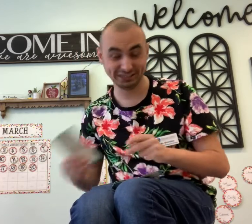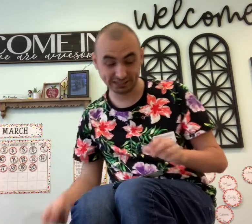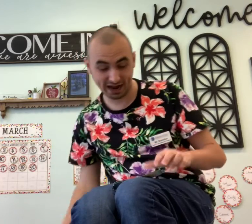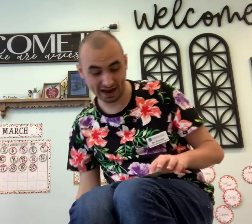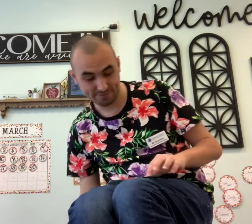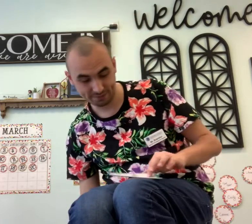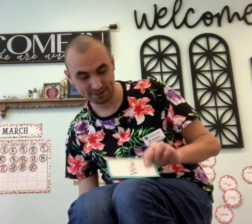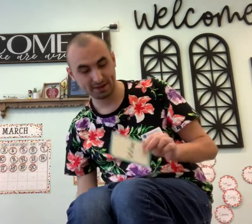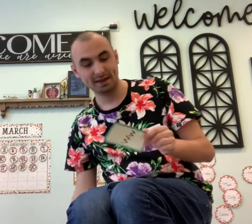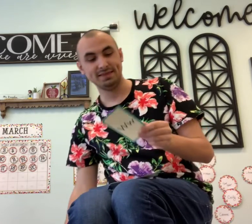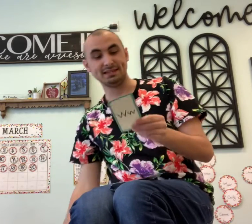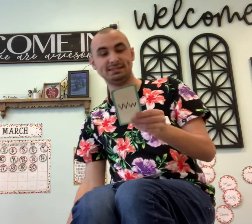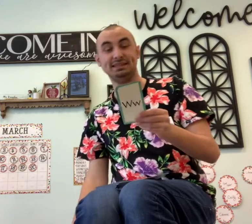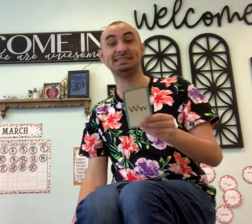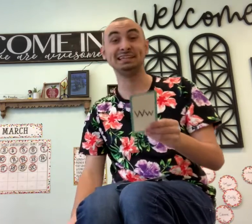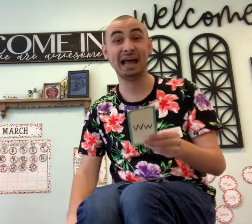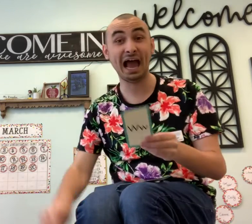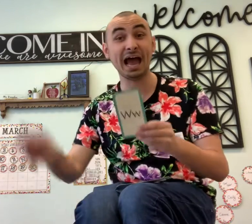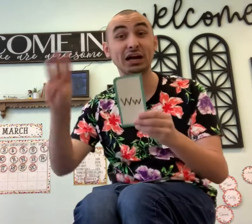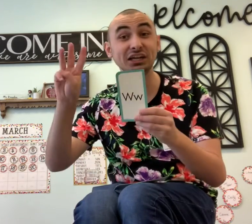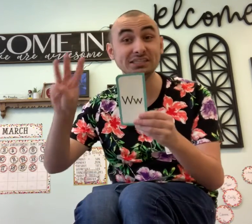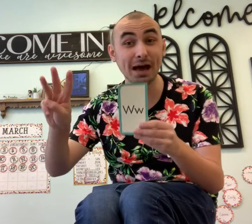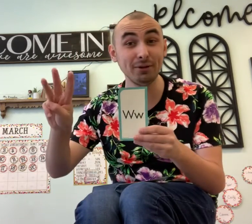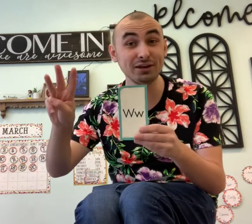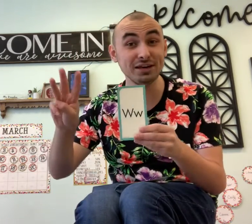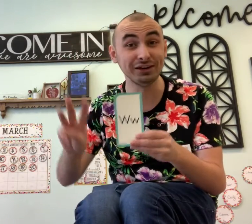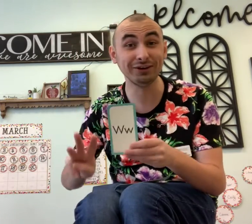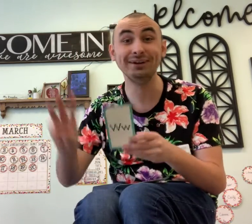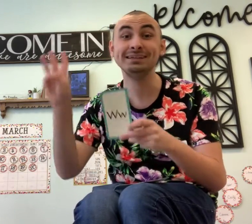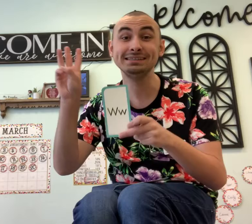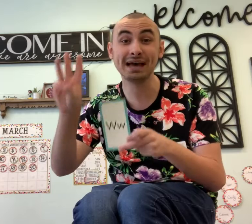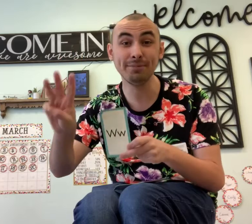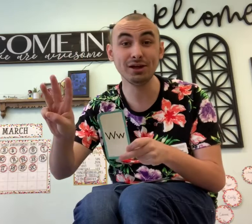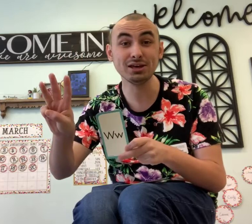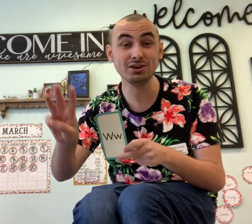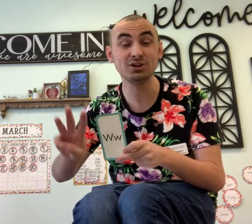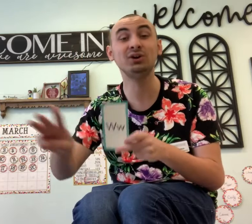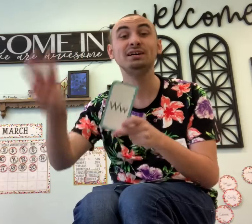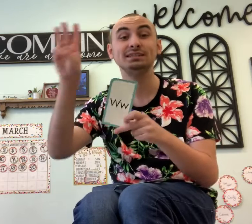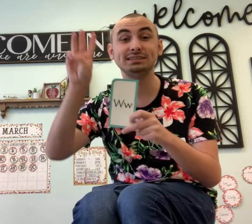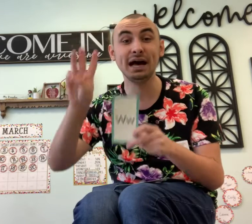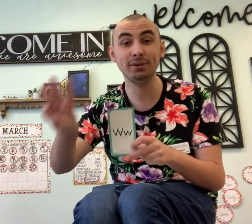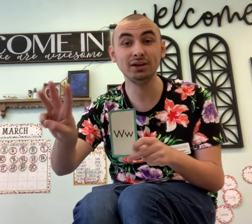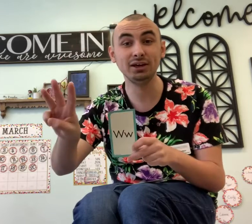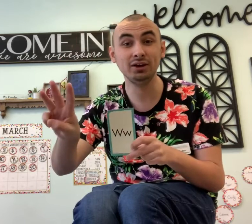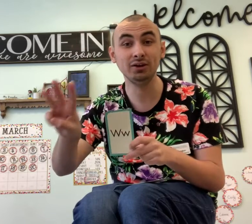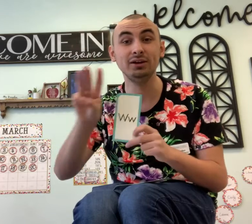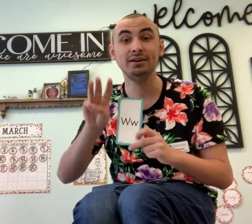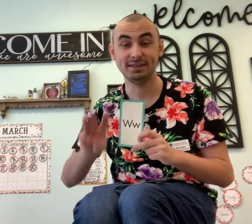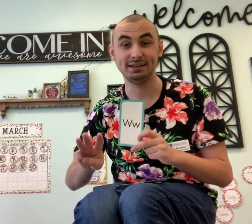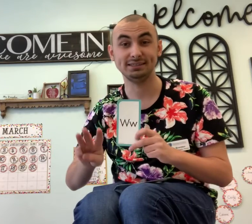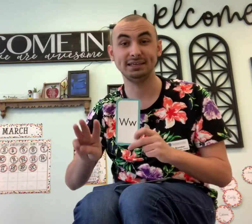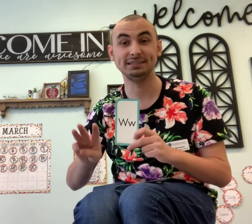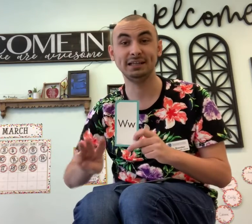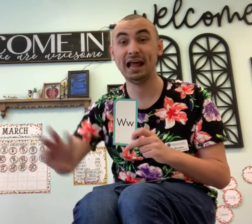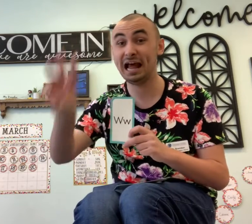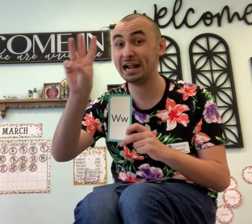job. This is the letter W, W, W. This is the letter